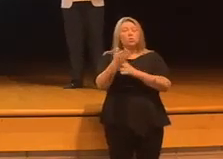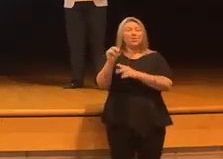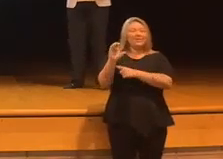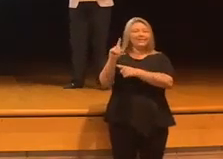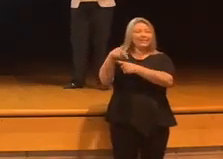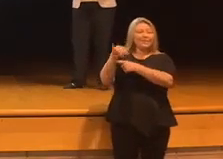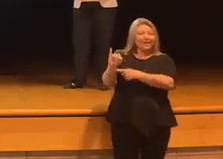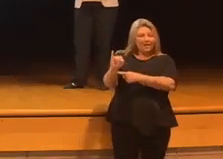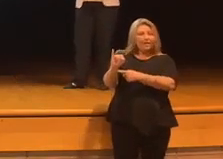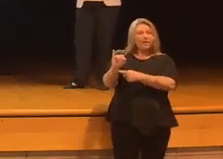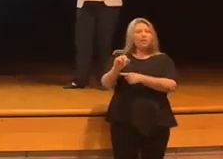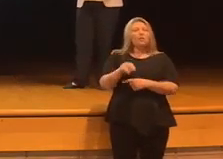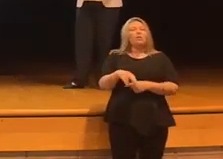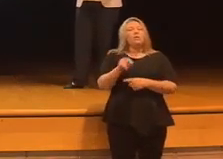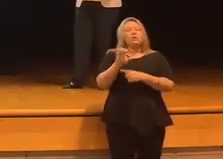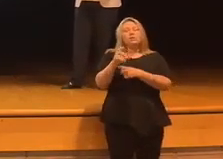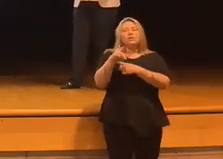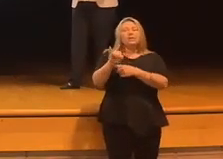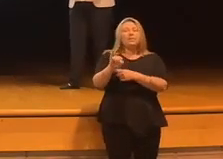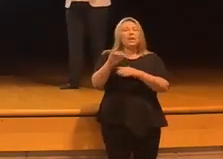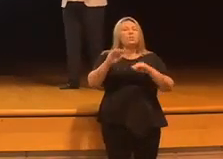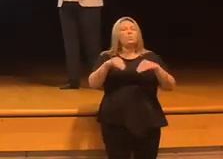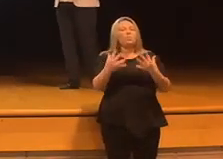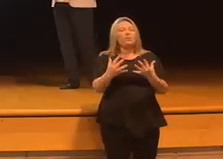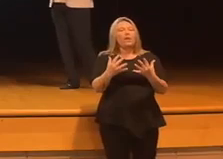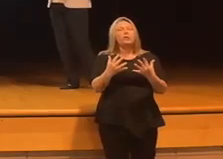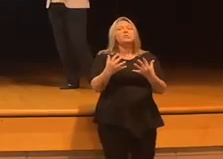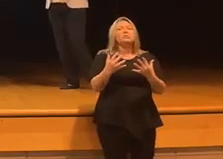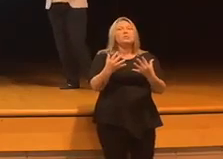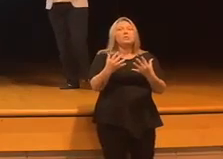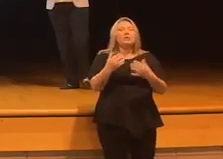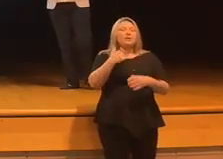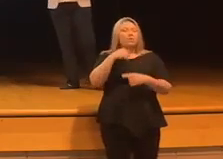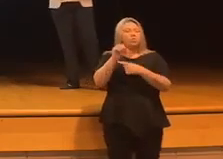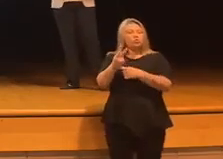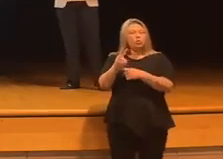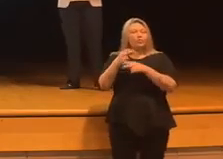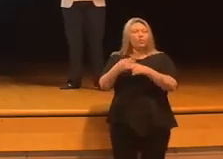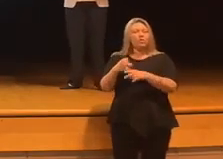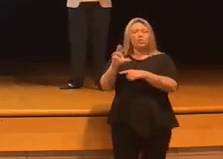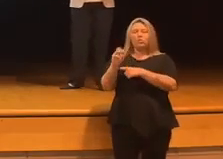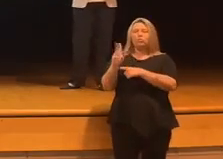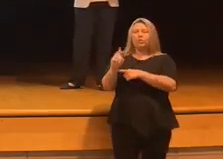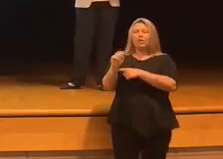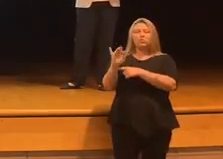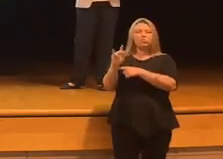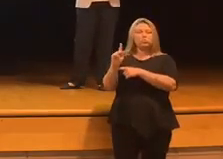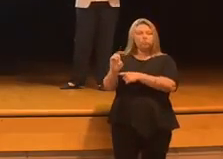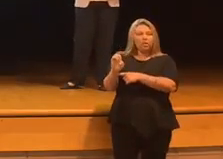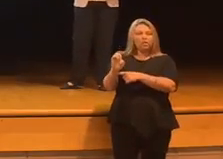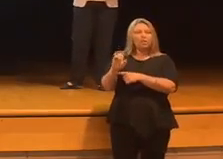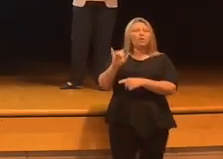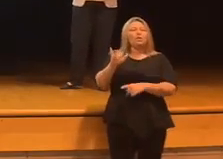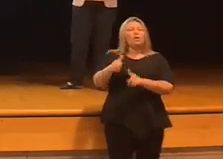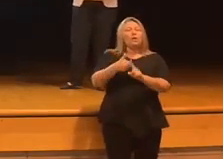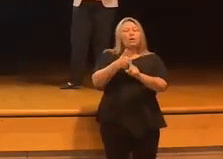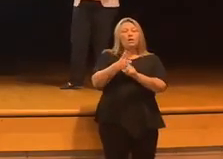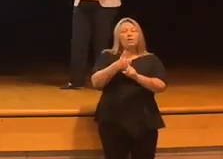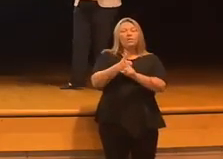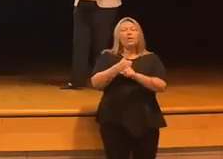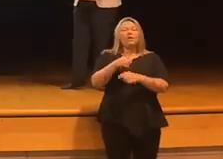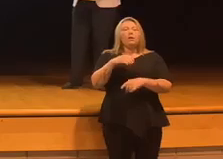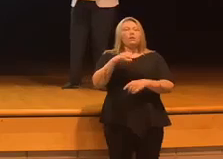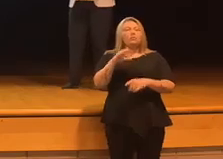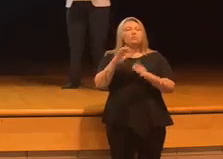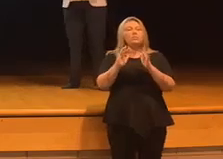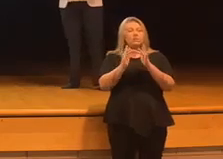NCDPI. NCDPI provides us with a software called CrowdStrike, and what that does, it's a